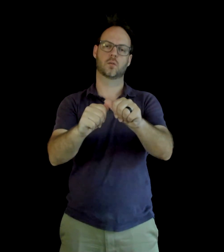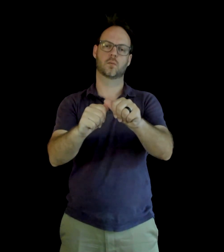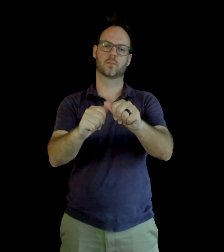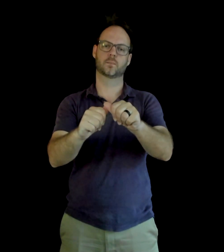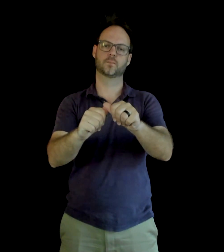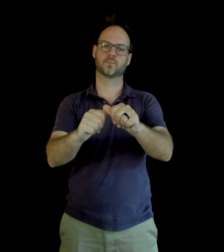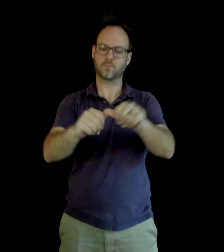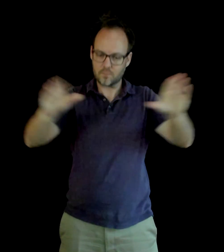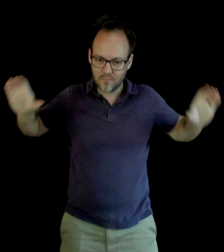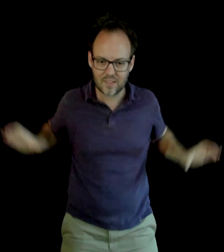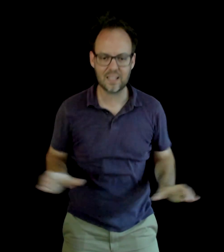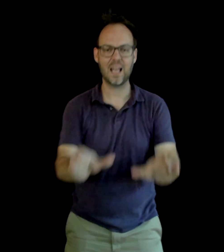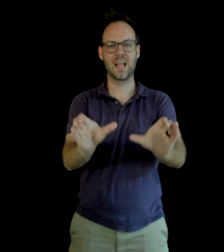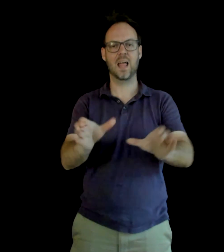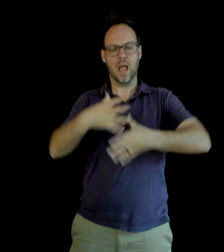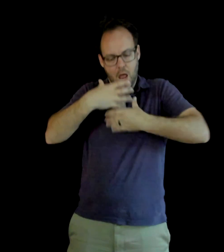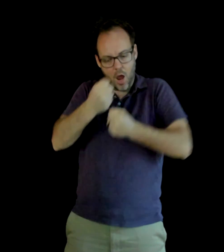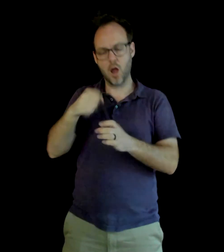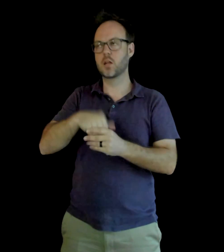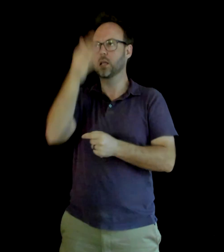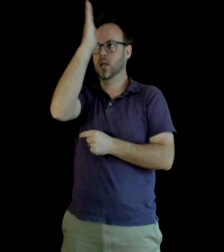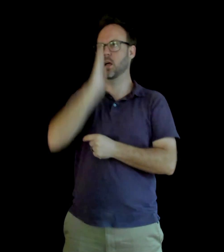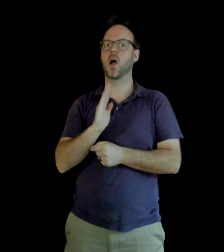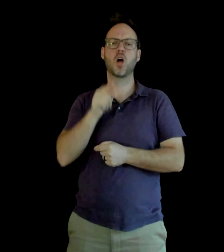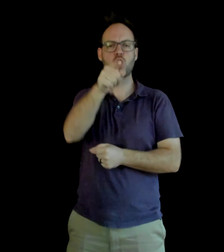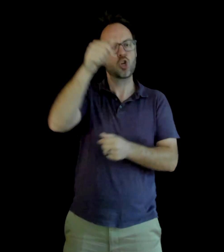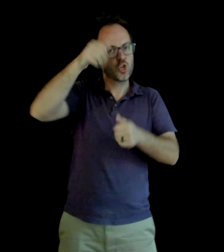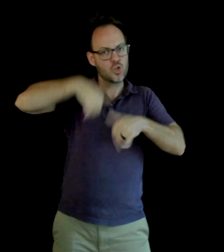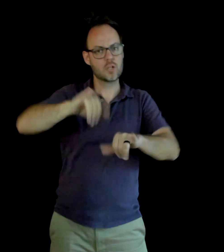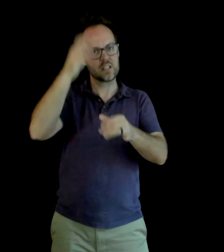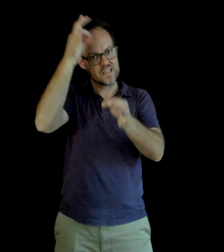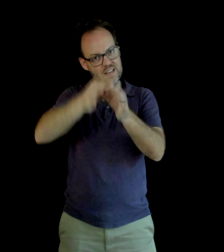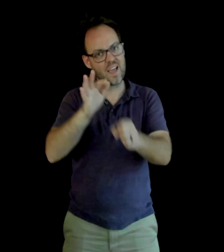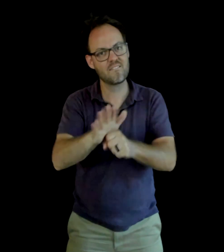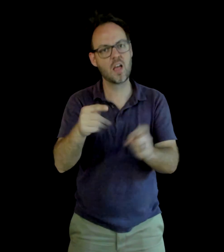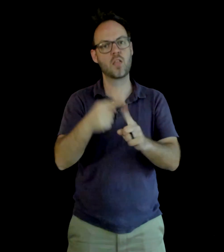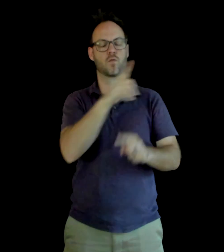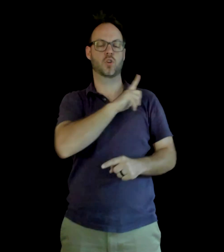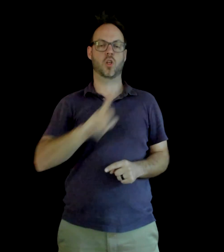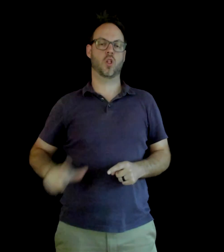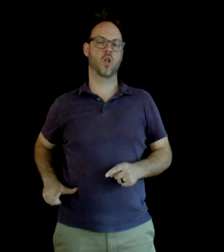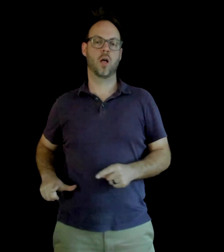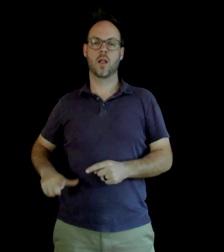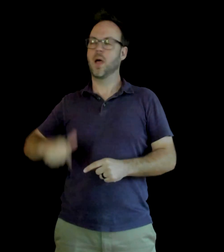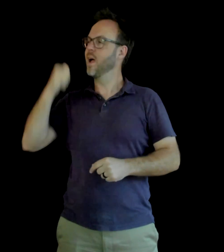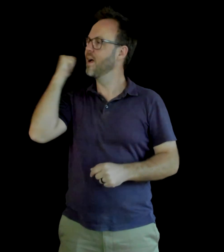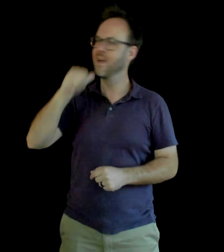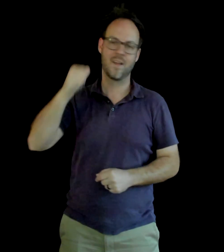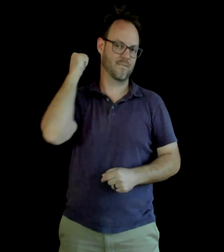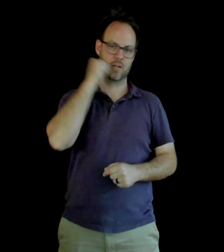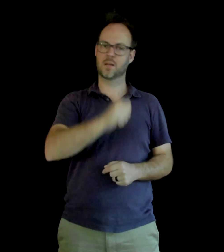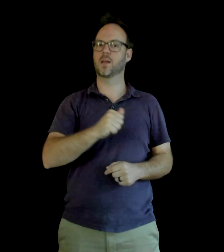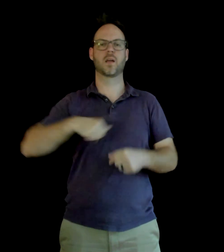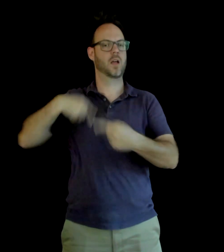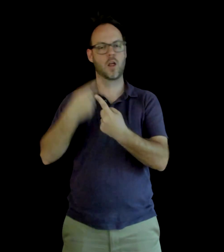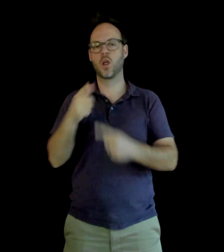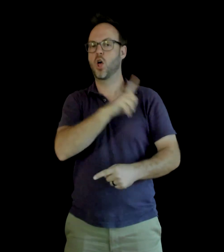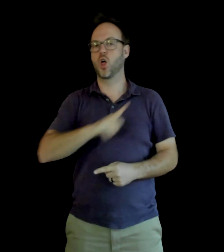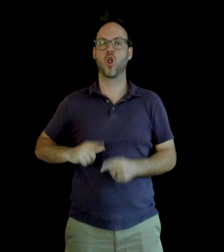endurance. It's active trust in God. You remain faithful to the Lord day in and day out